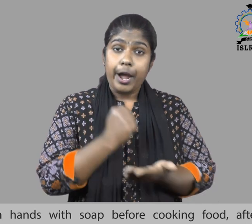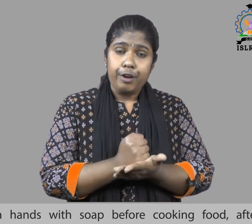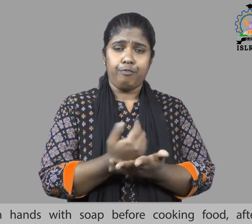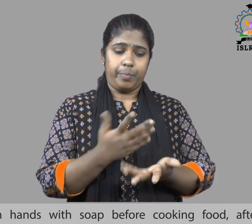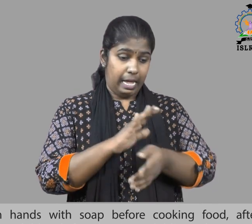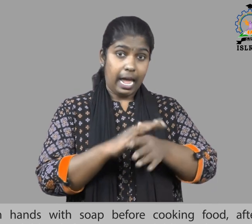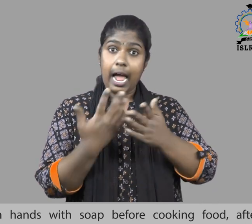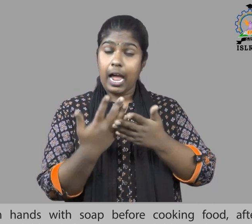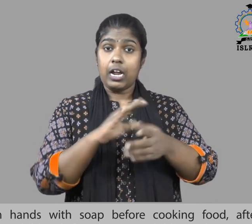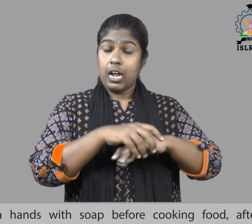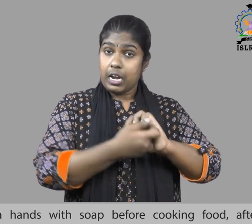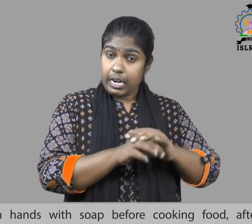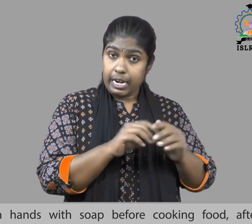Always ensure cleanliness.